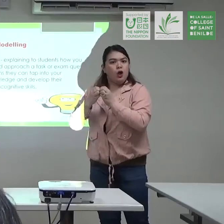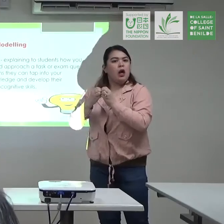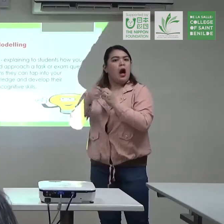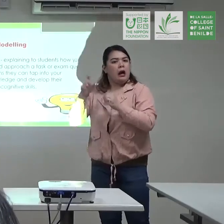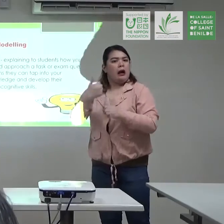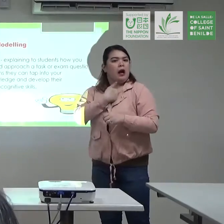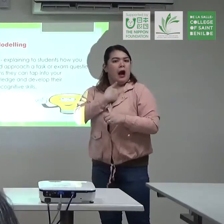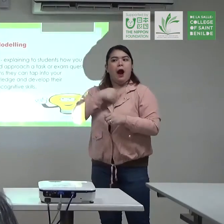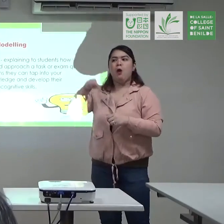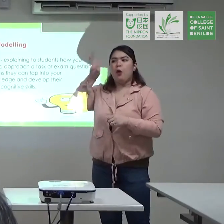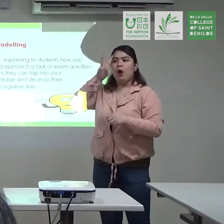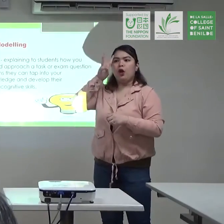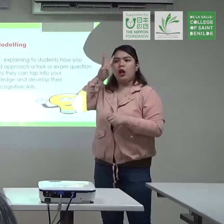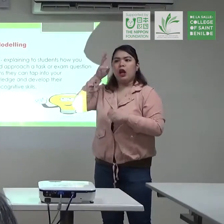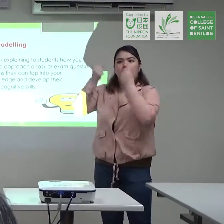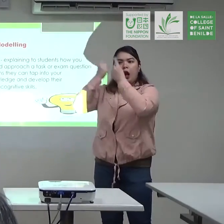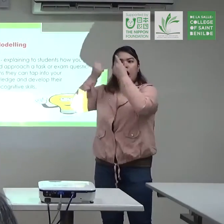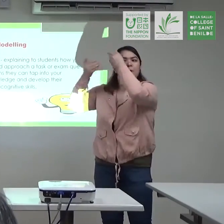and